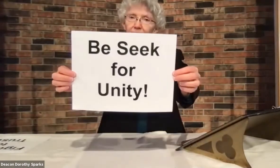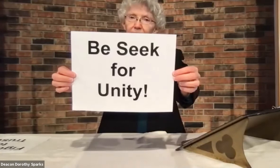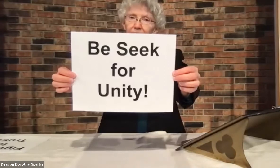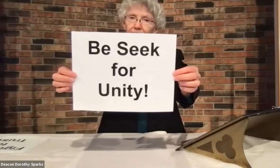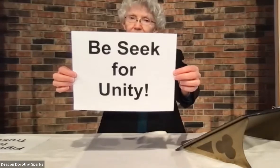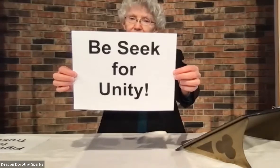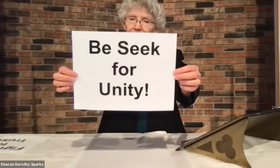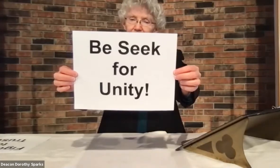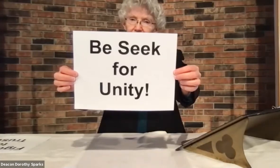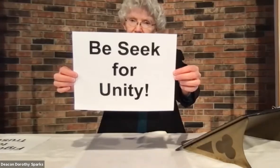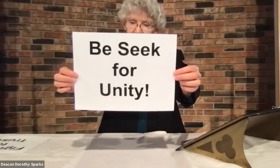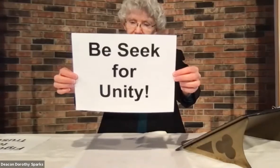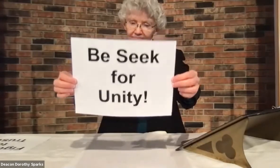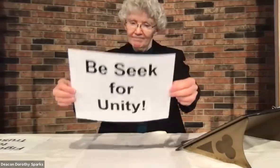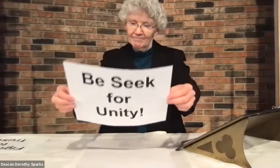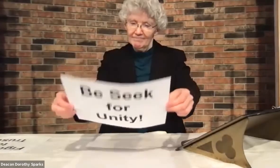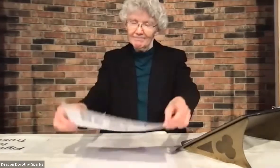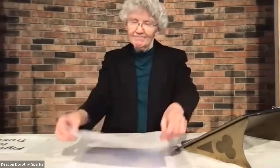But seek unity.